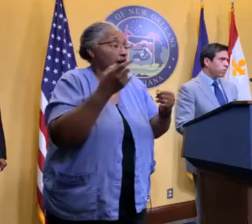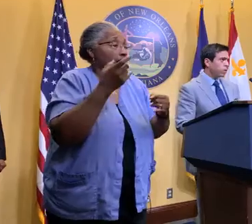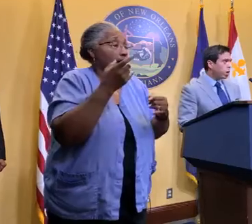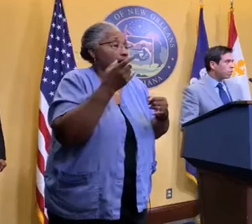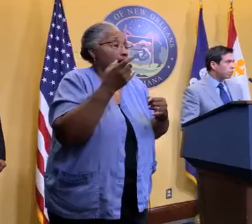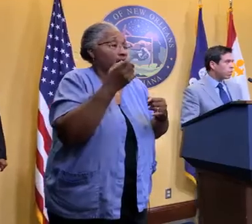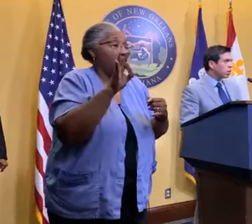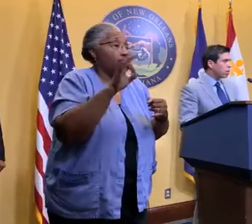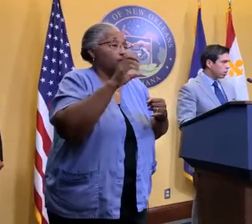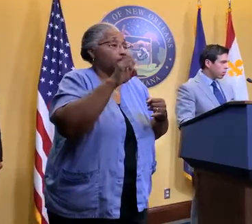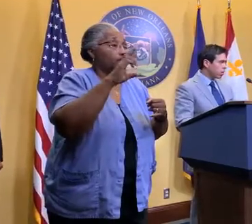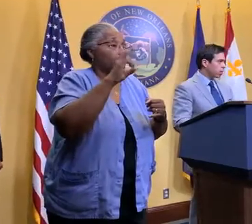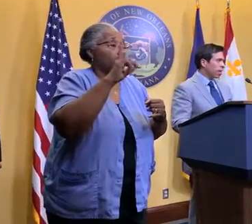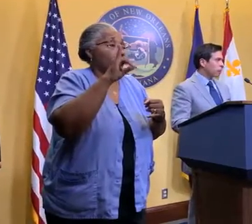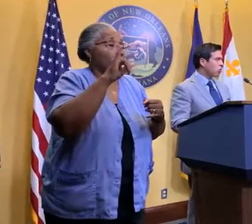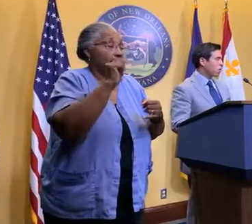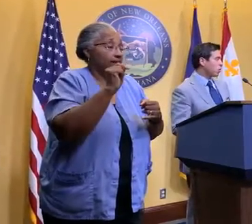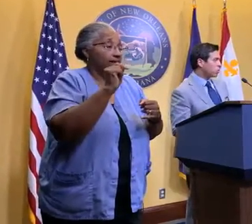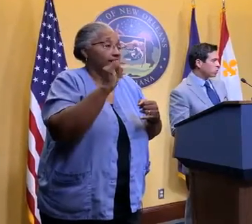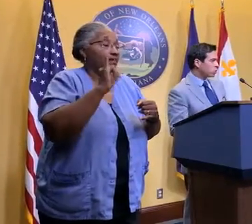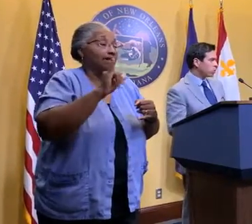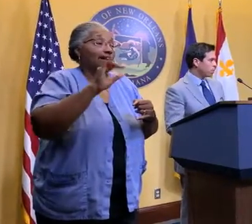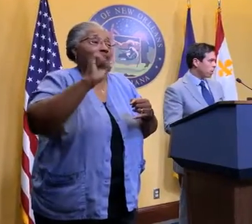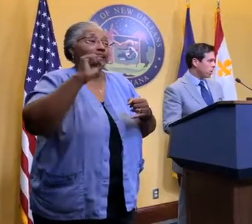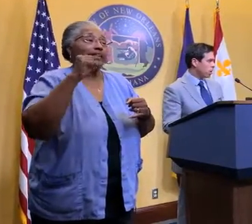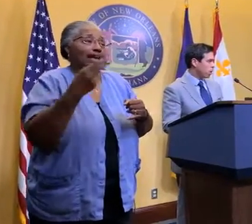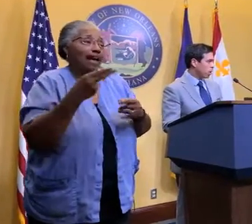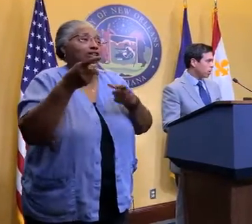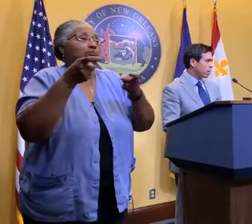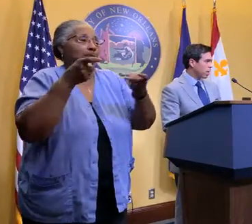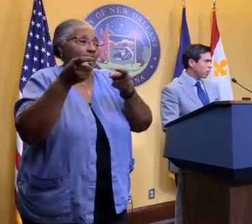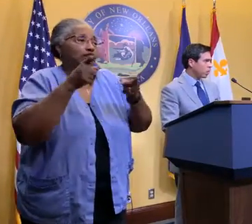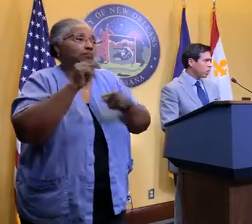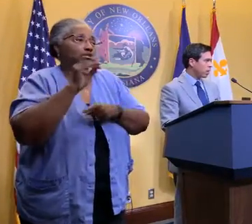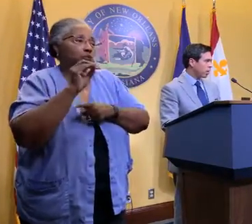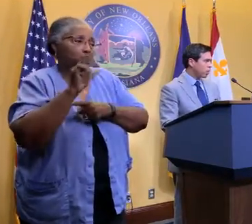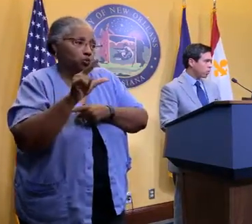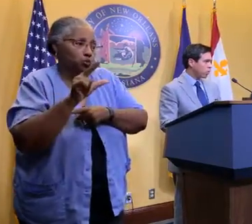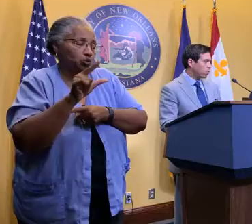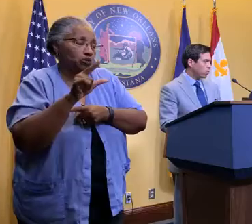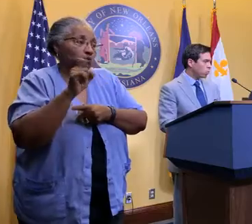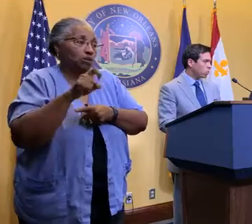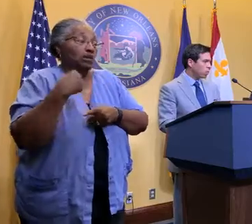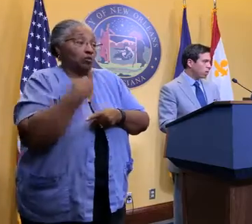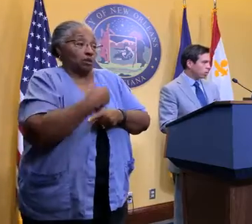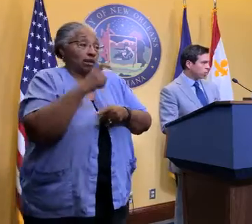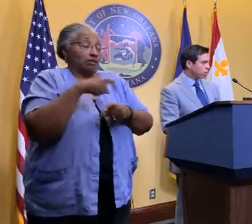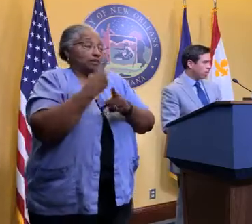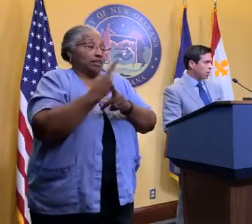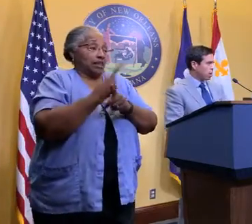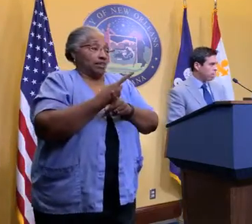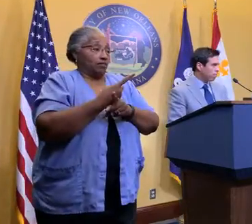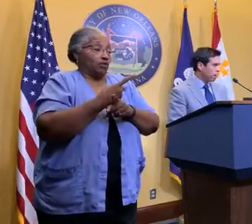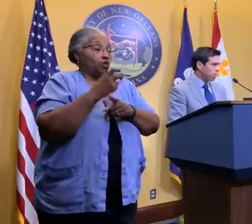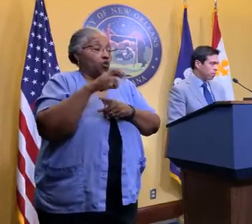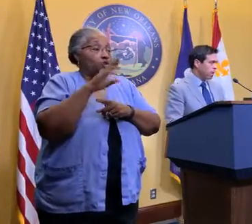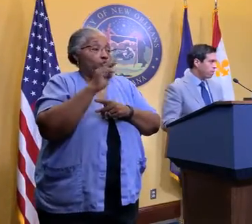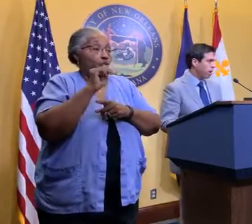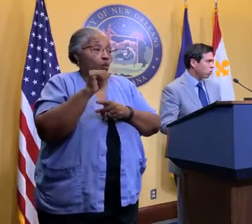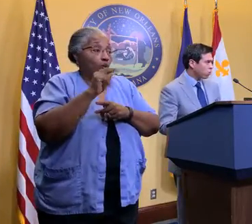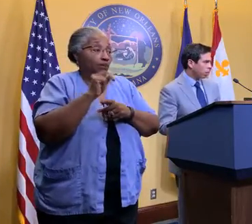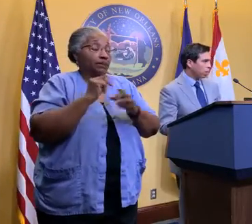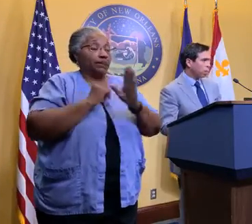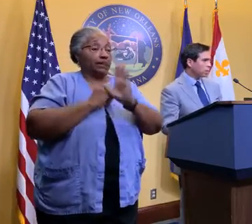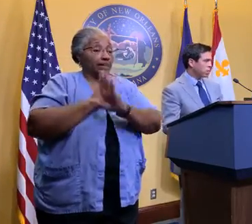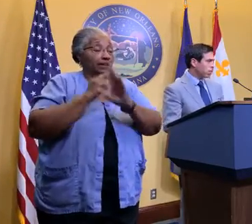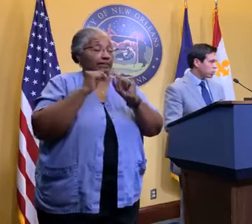or? We have to be thoughtful, right? That's a cash management tool. Right now, we have, Norman and his team have